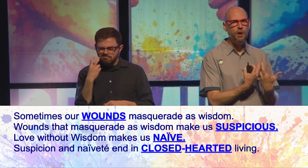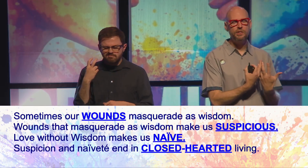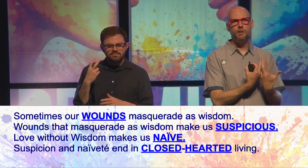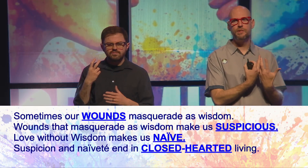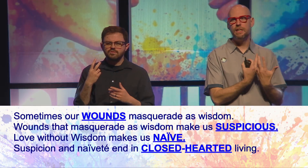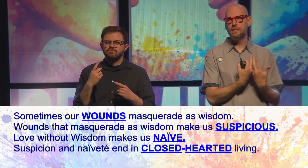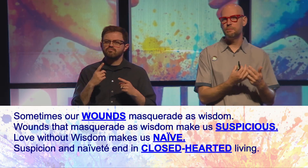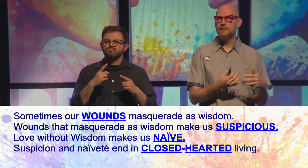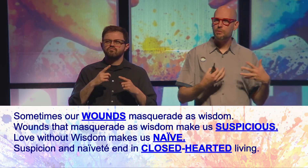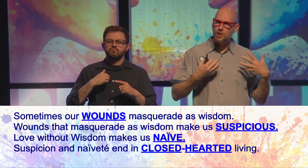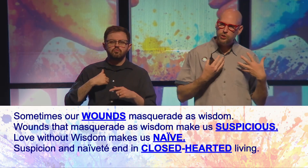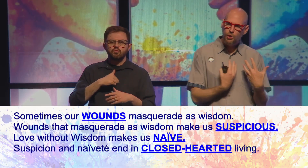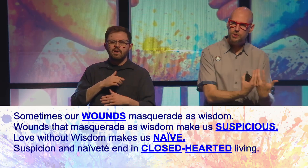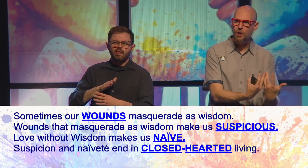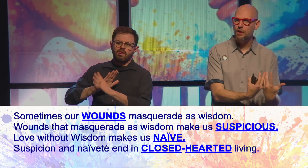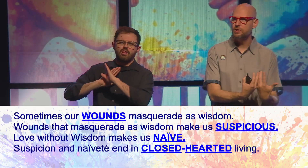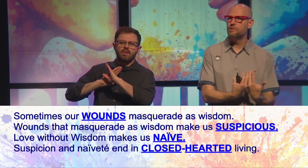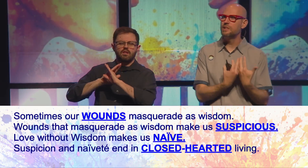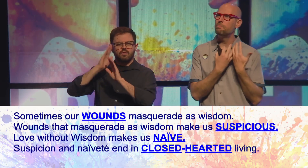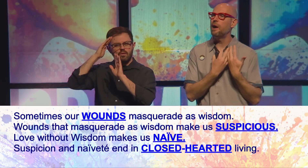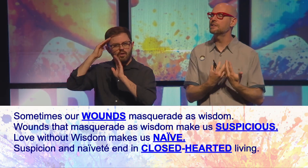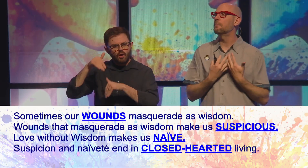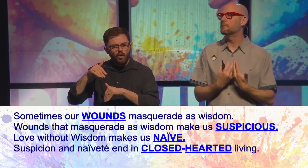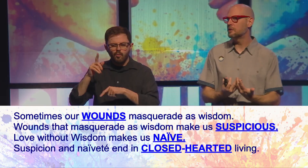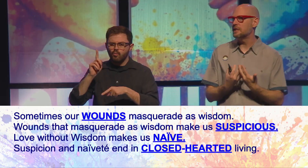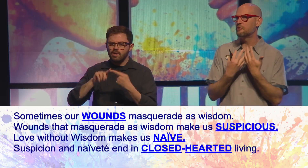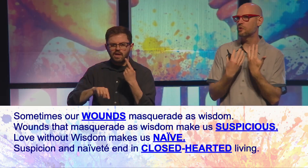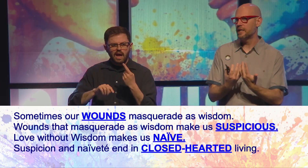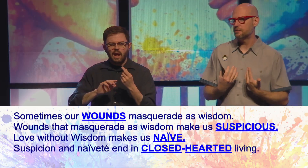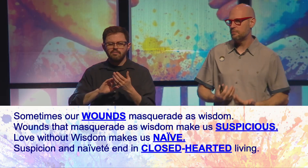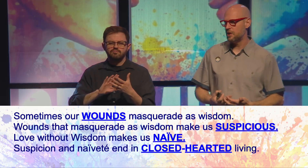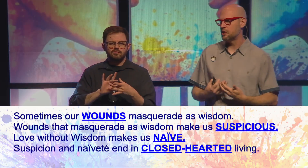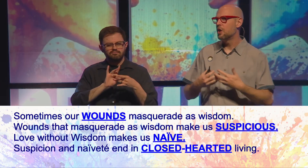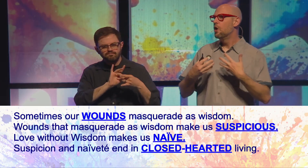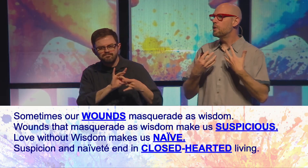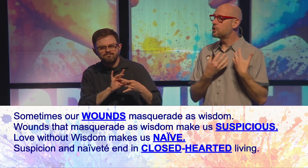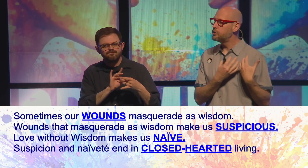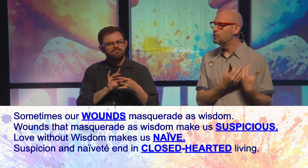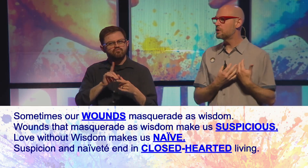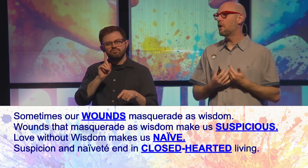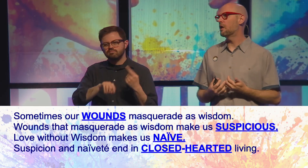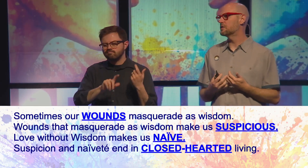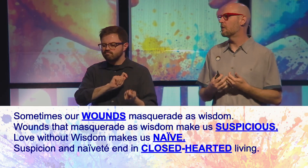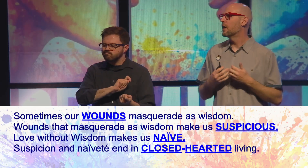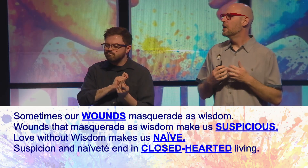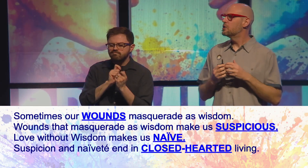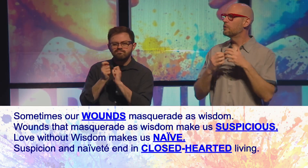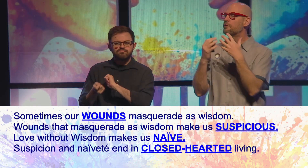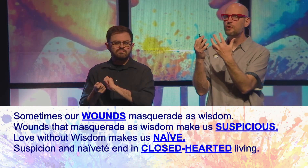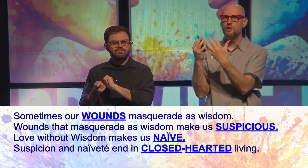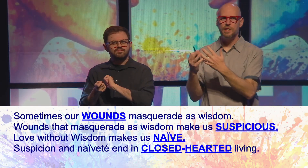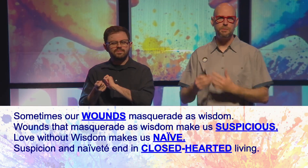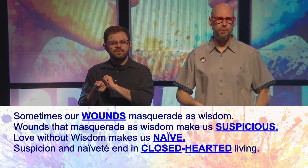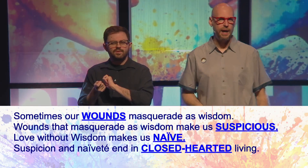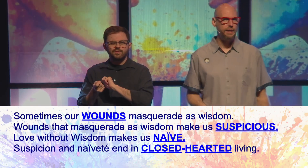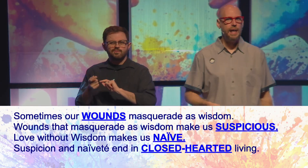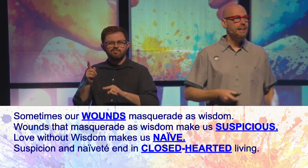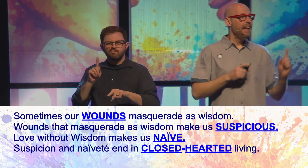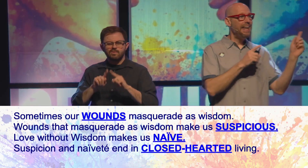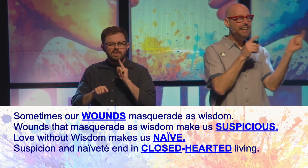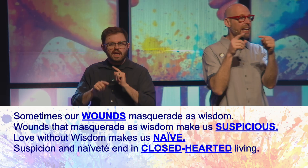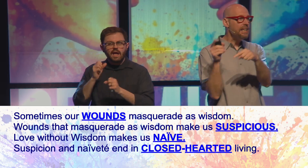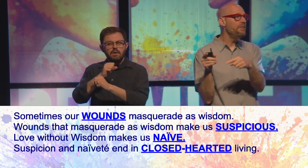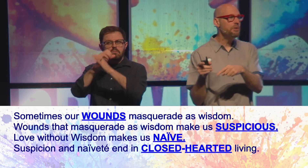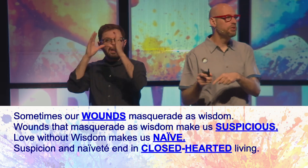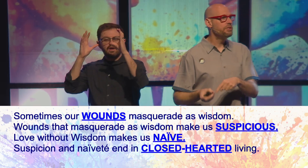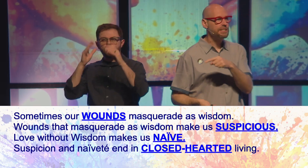close our hearts off to intimacy. We close our hearts off to the possibility of transformation. We close our hearts off to a future that's bright.